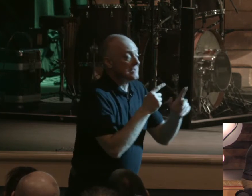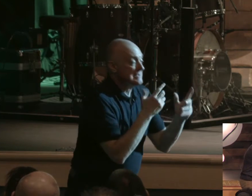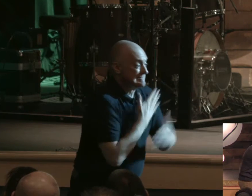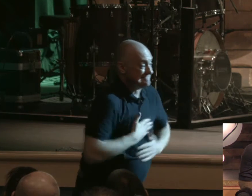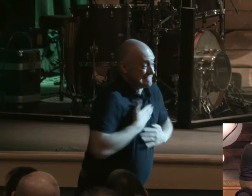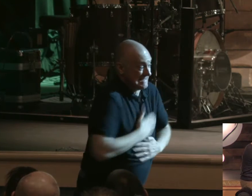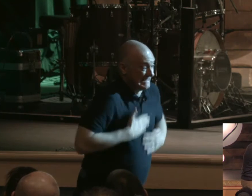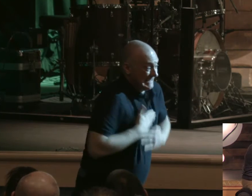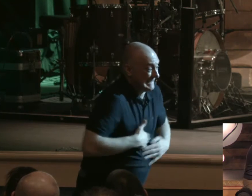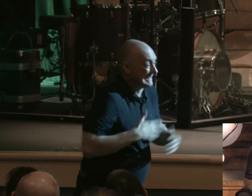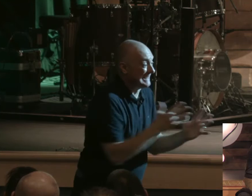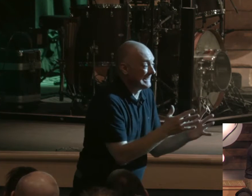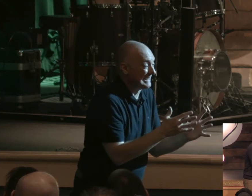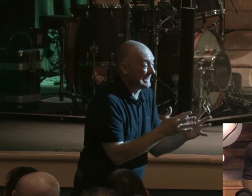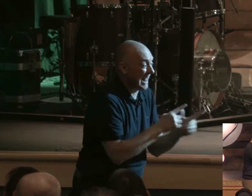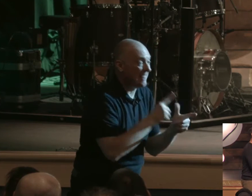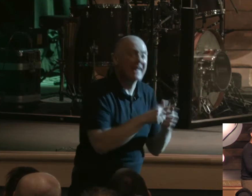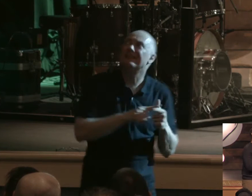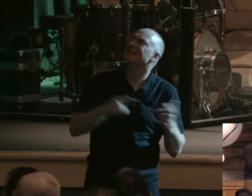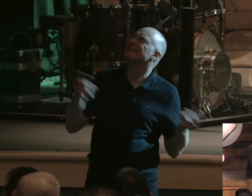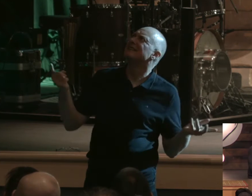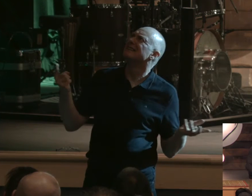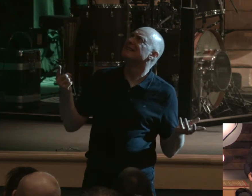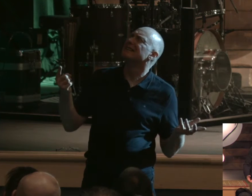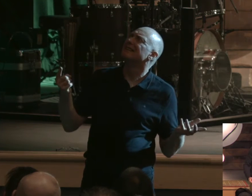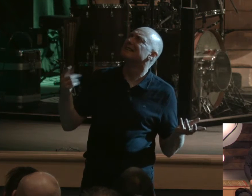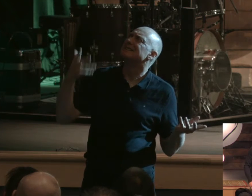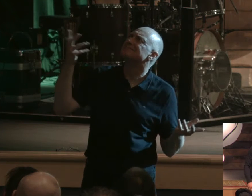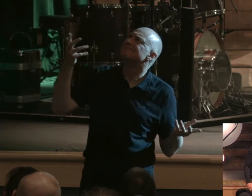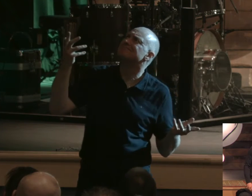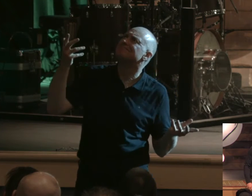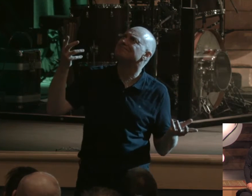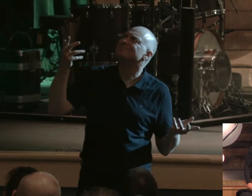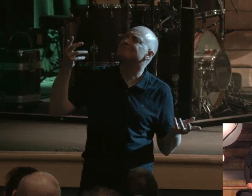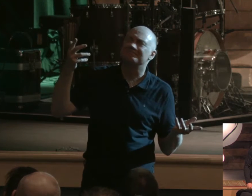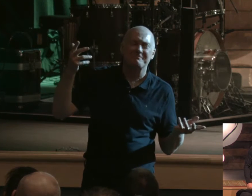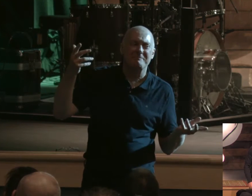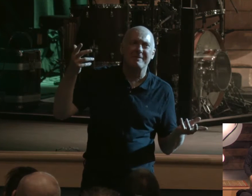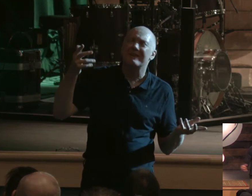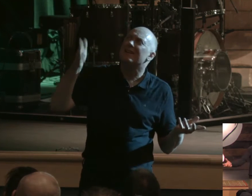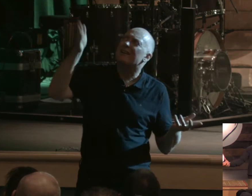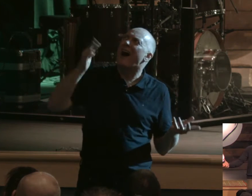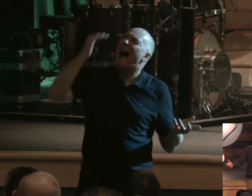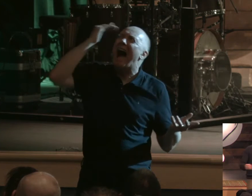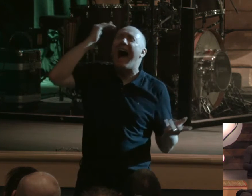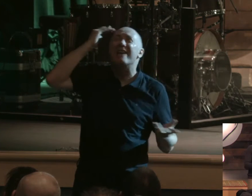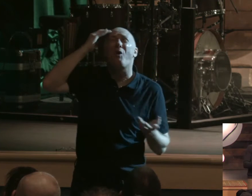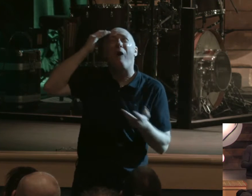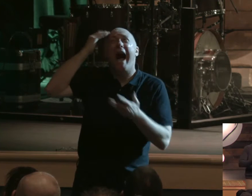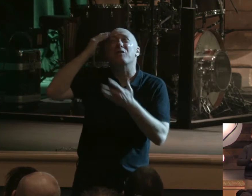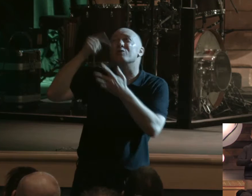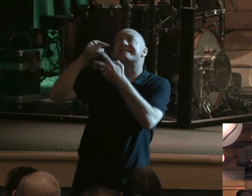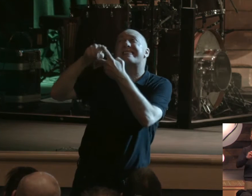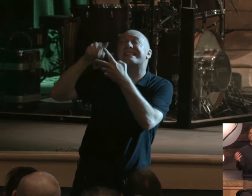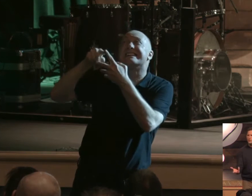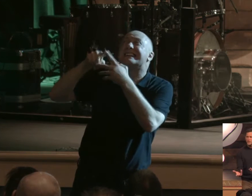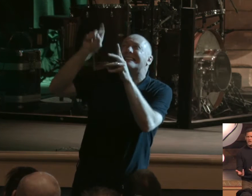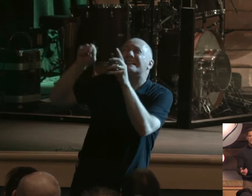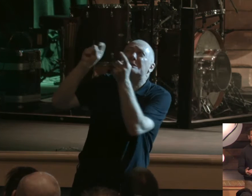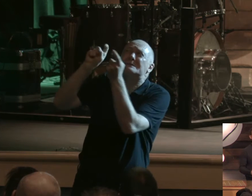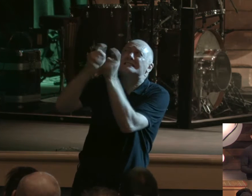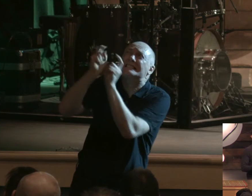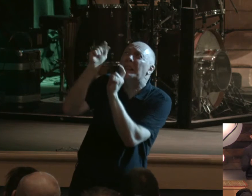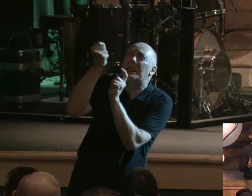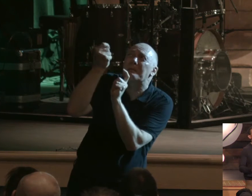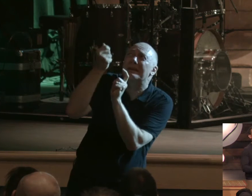man. But then we're forced to come up to God and say, well, God, what you really meant to say was in this teaching. Well, God, I know what you said, but can you switch